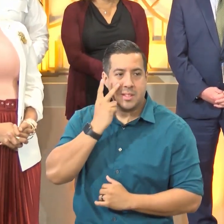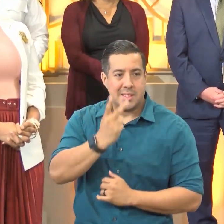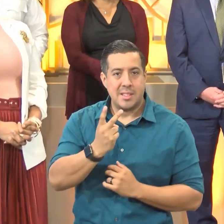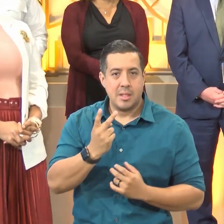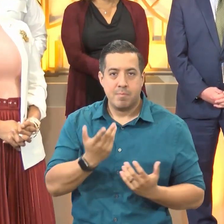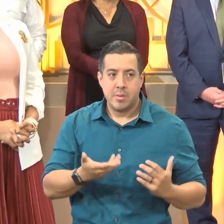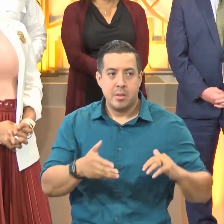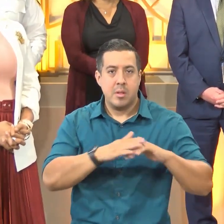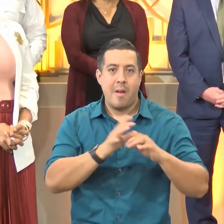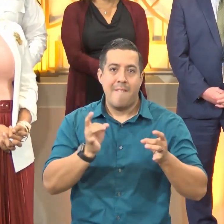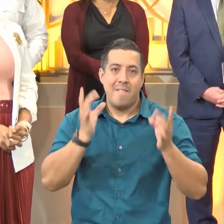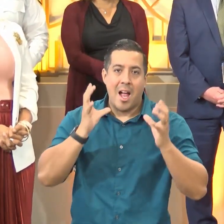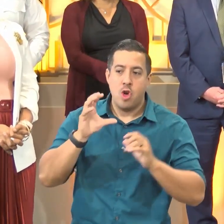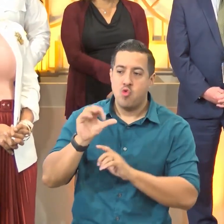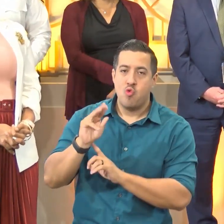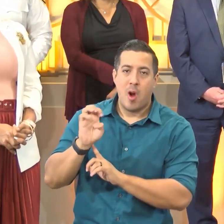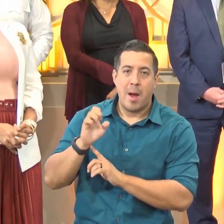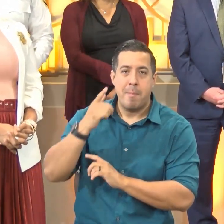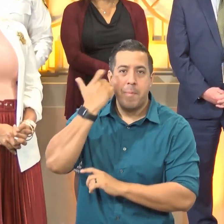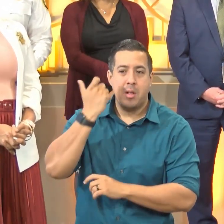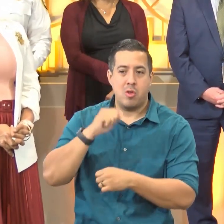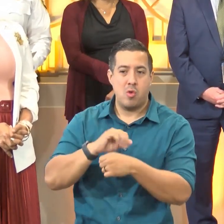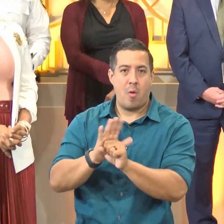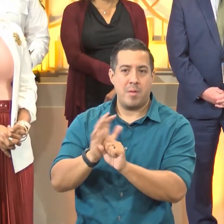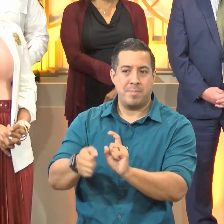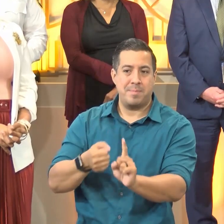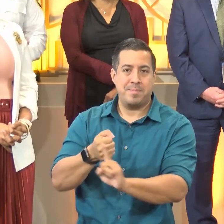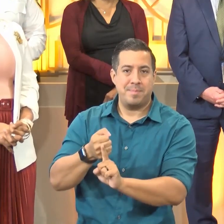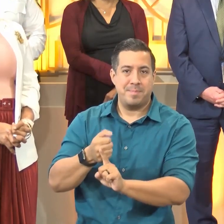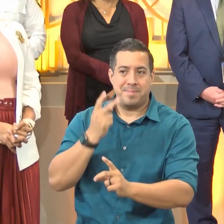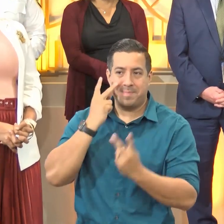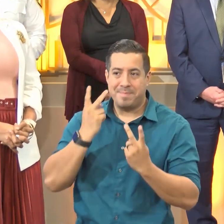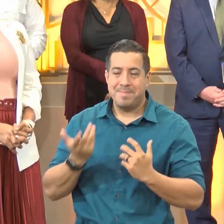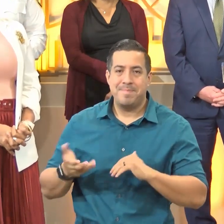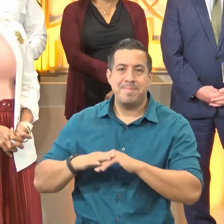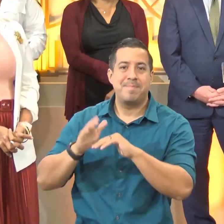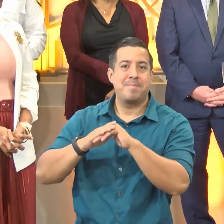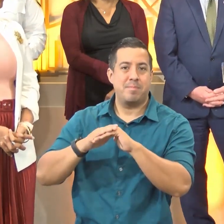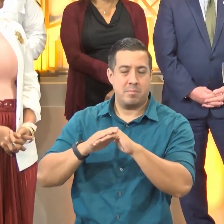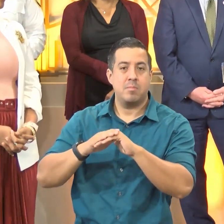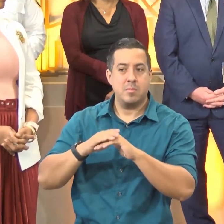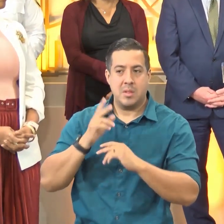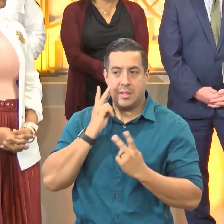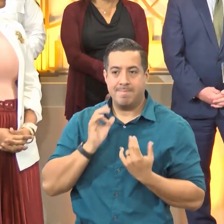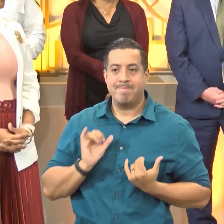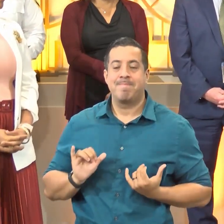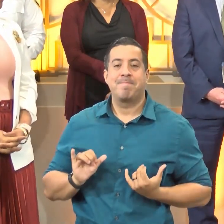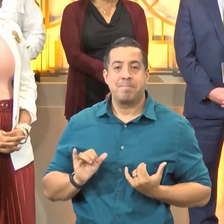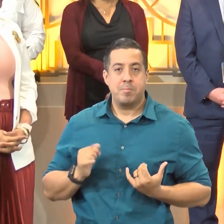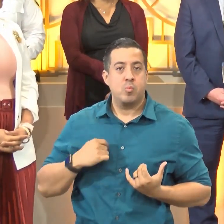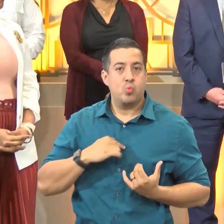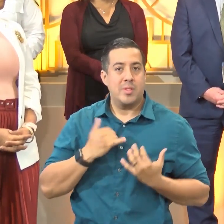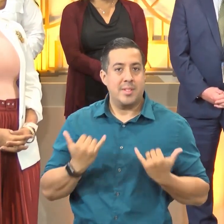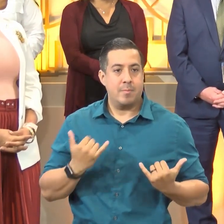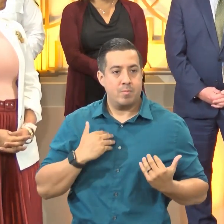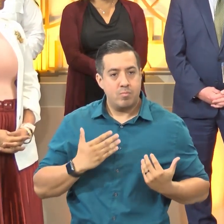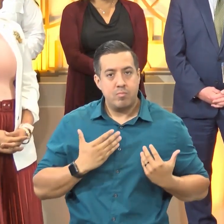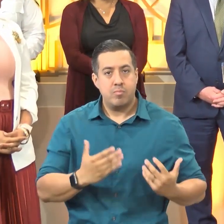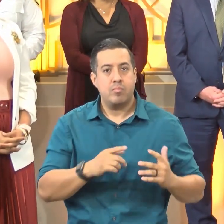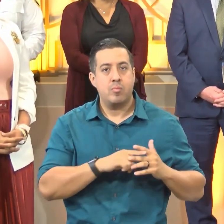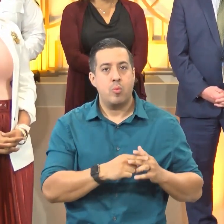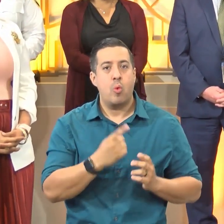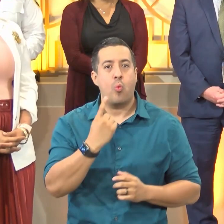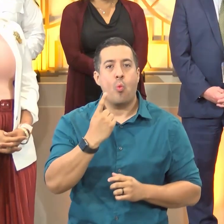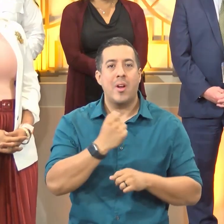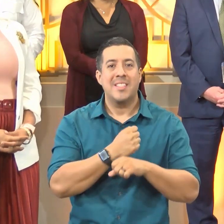in violent crime because of the COVID-19 pandemic and other factors. which is why we enacted the One Safe